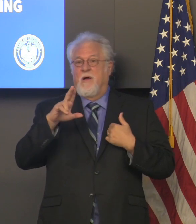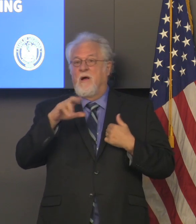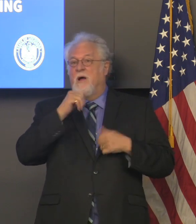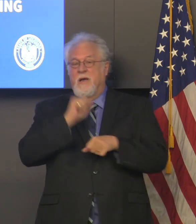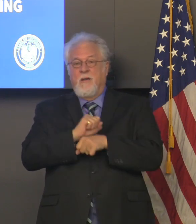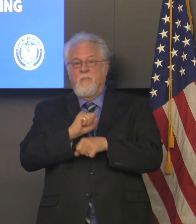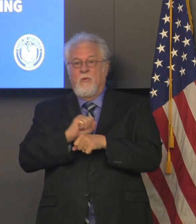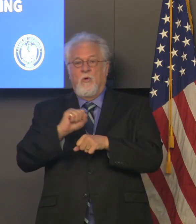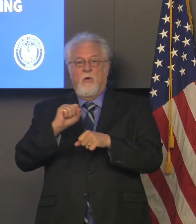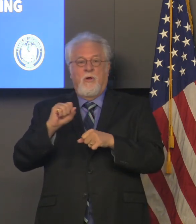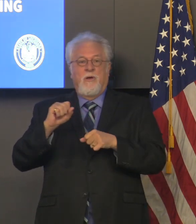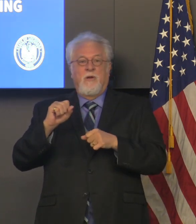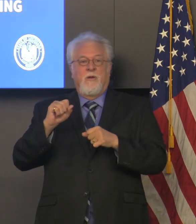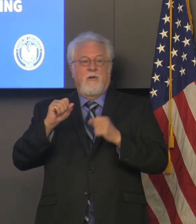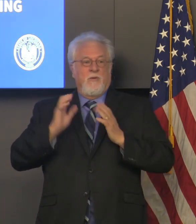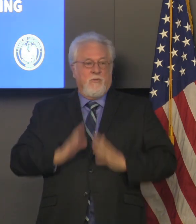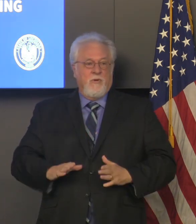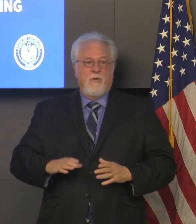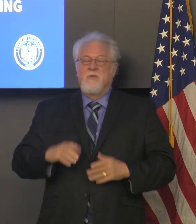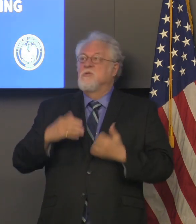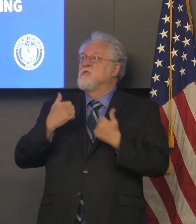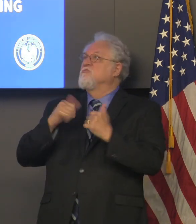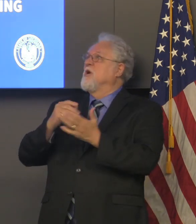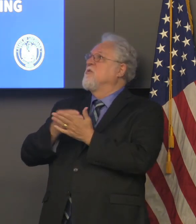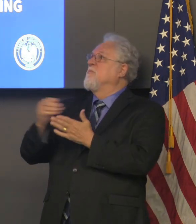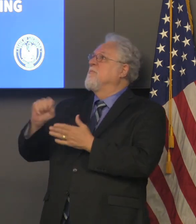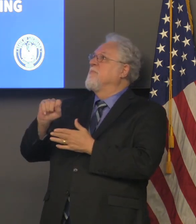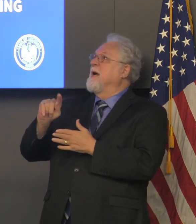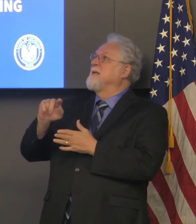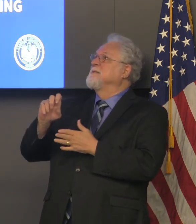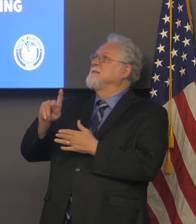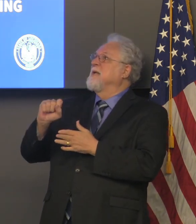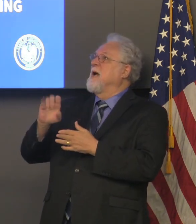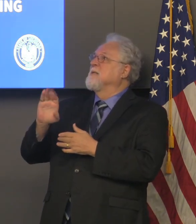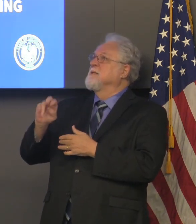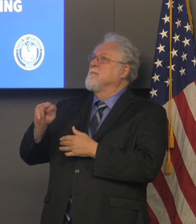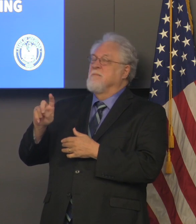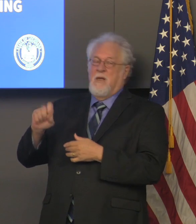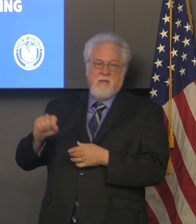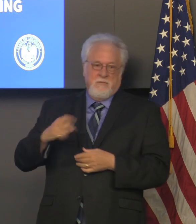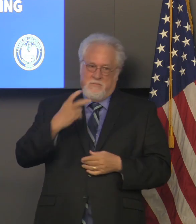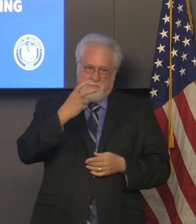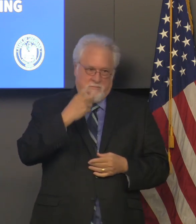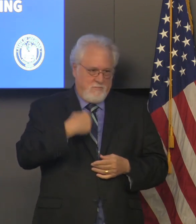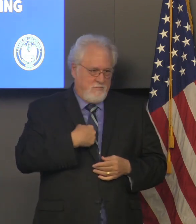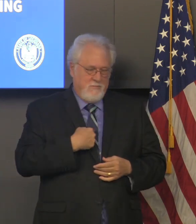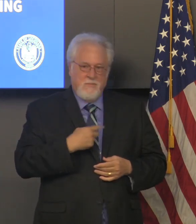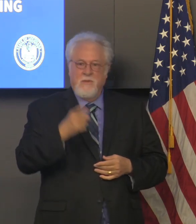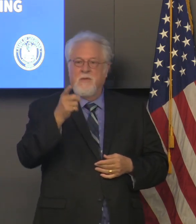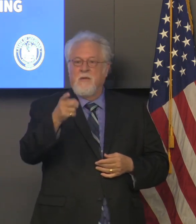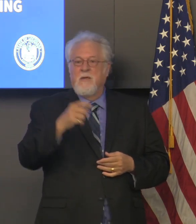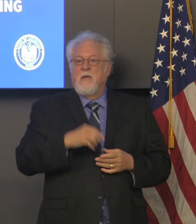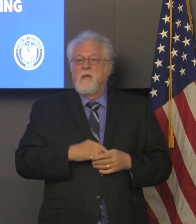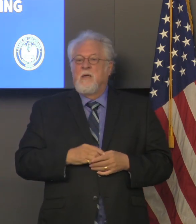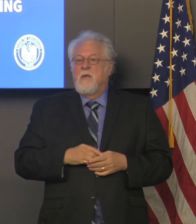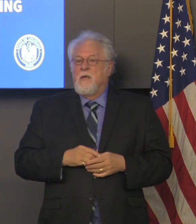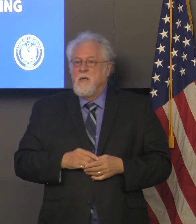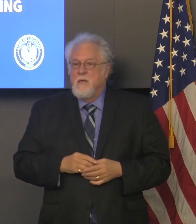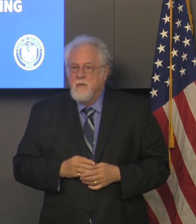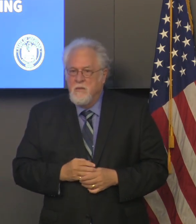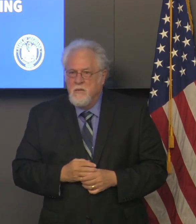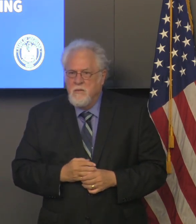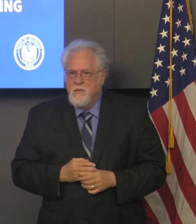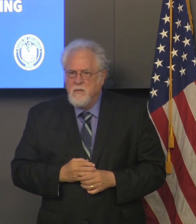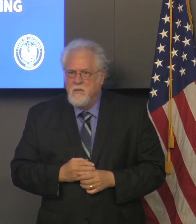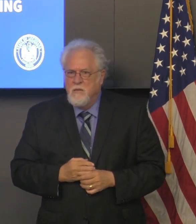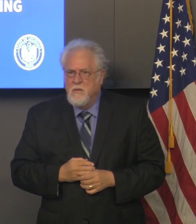buy stocks and bonds with what they're getting in unemployment benefits. Yes, sir. You mentioned this in your remarks a little bit.